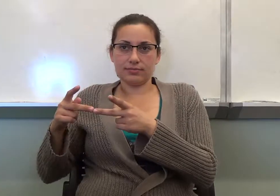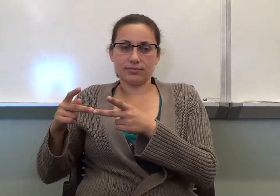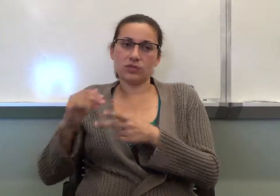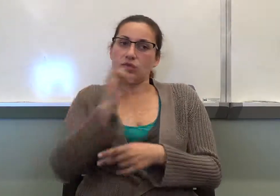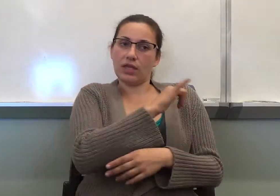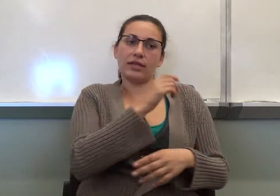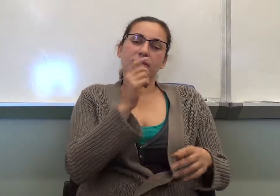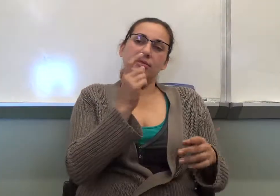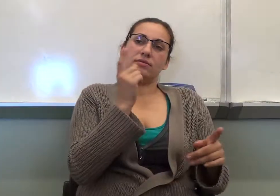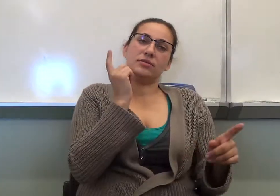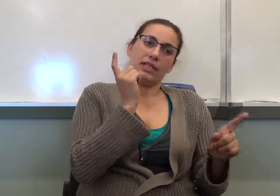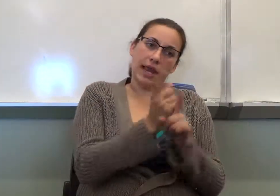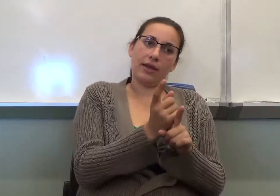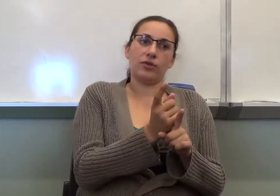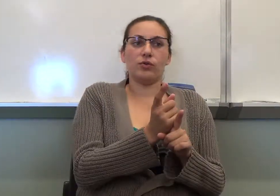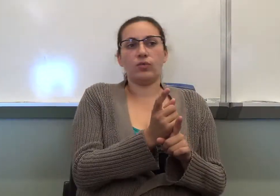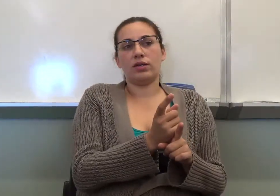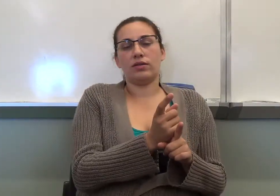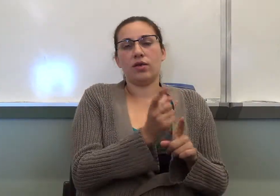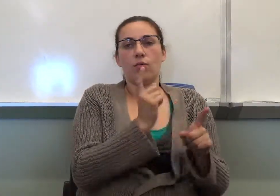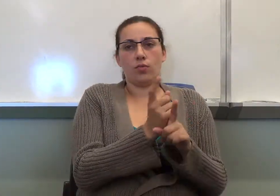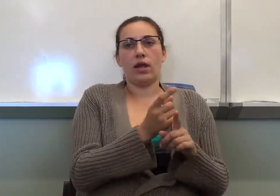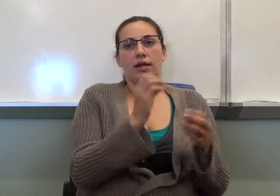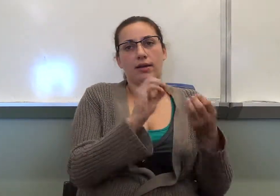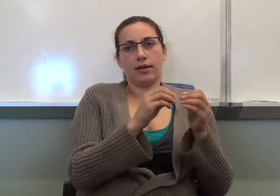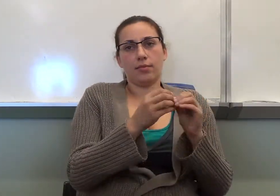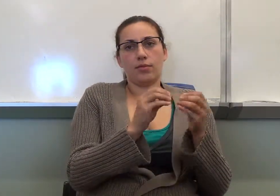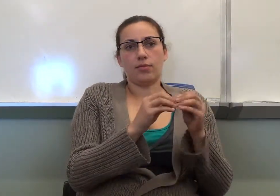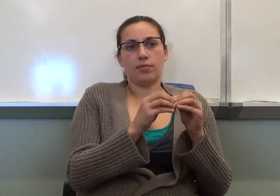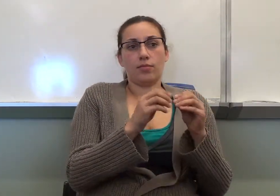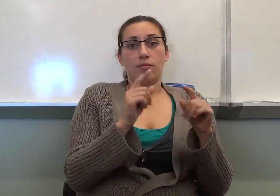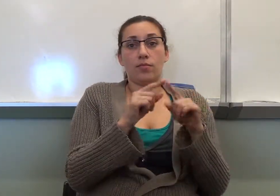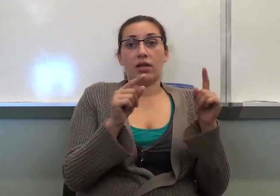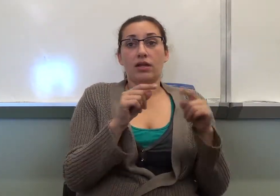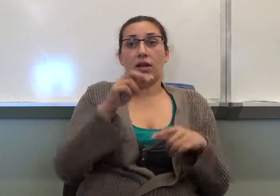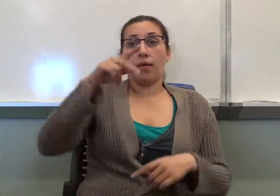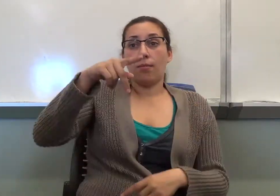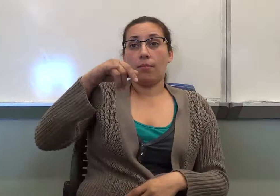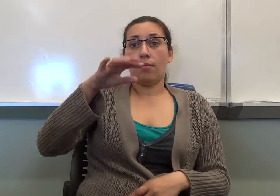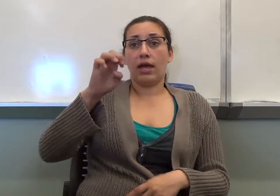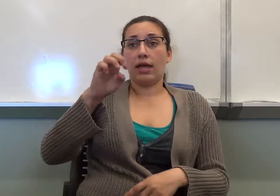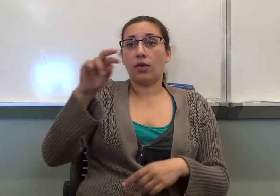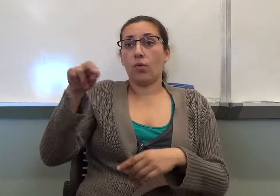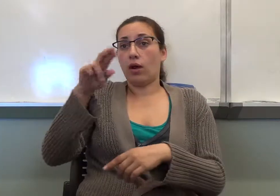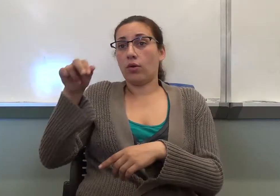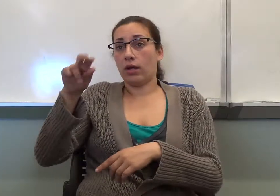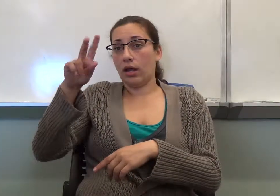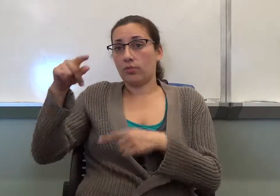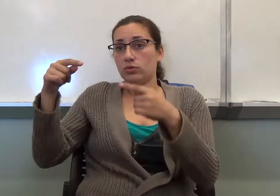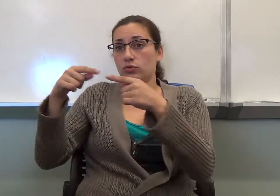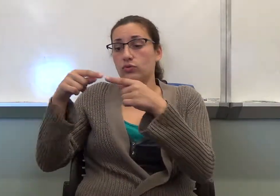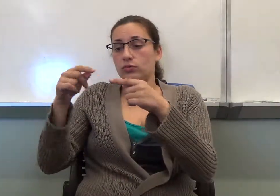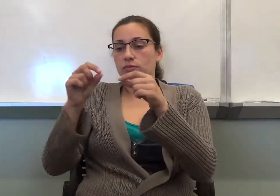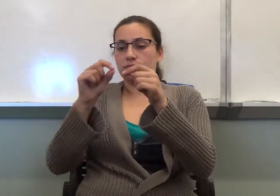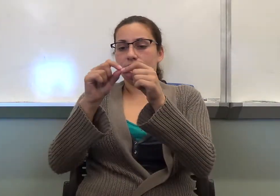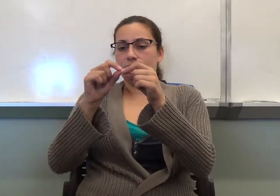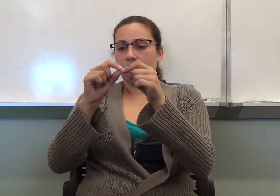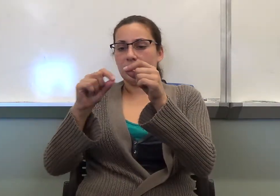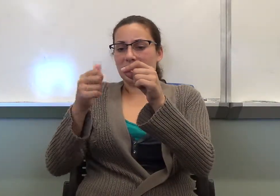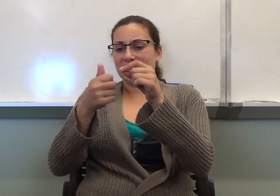number. But we're rounding pi to the hundredths. Therefore, the answer we get can't be more accurate than that,